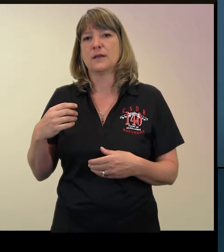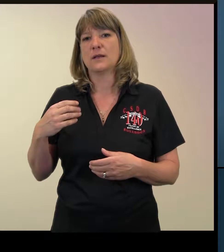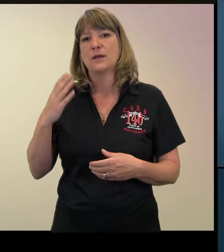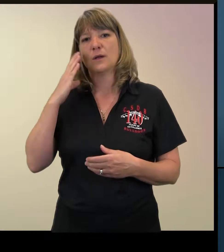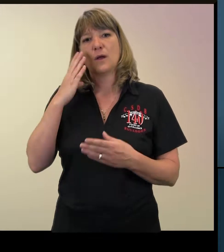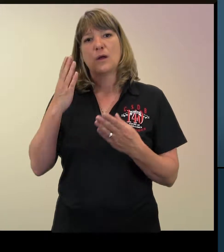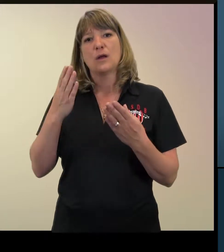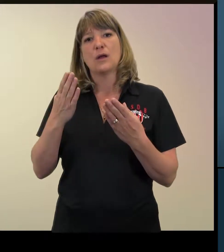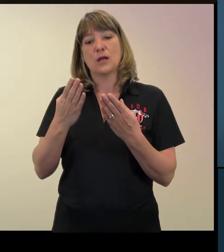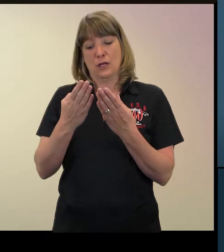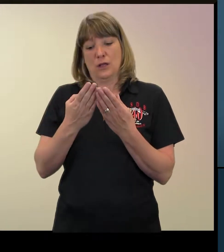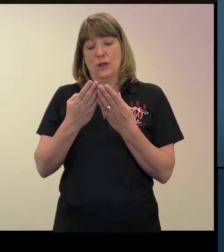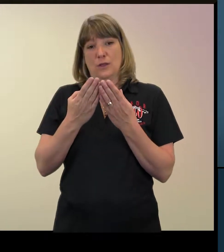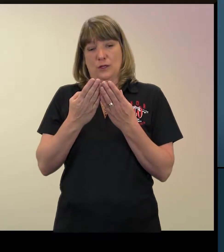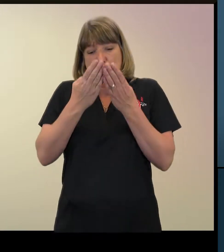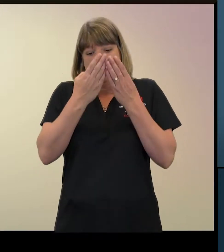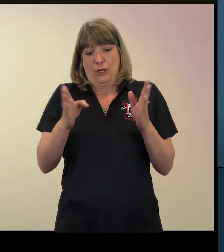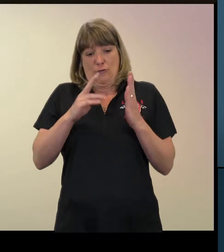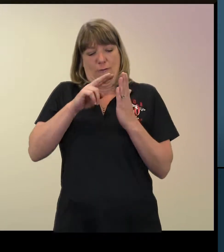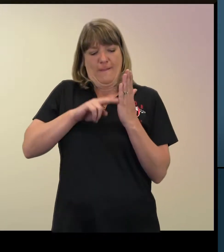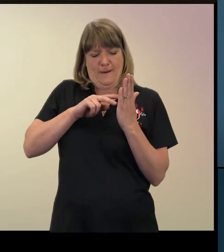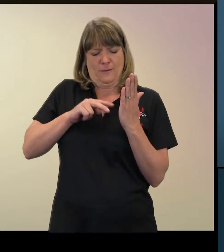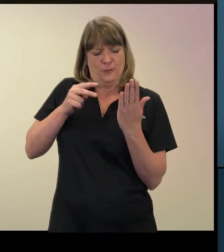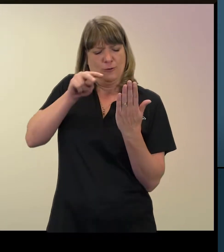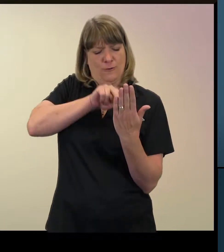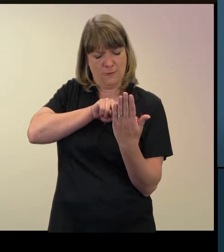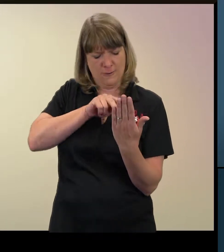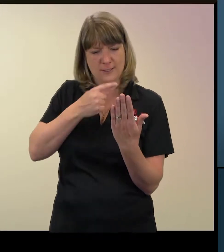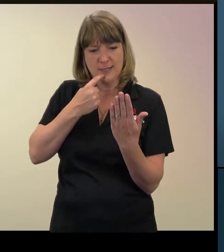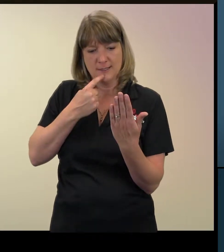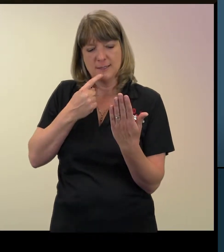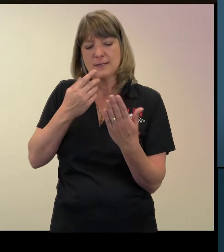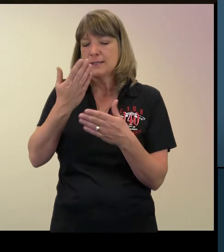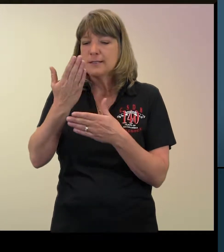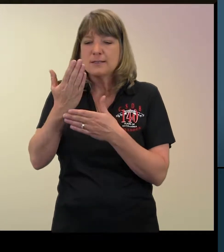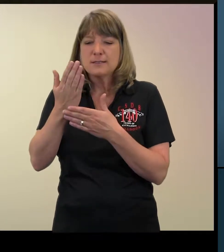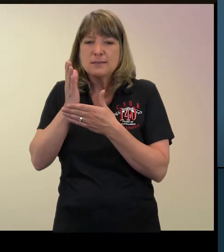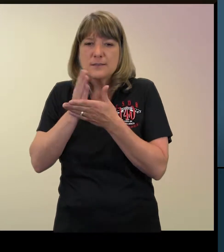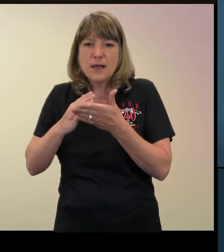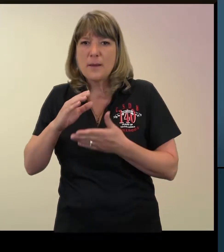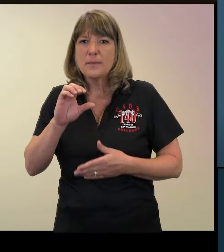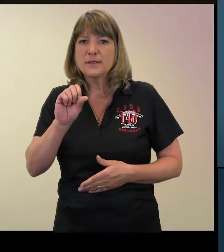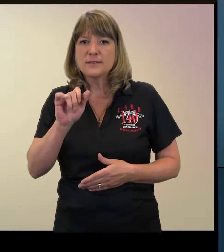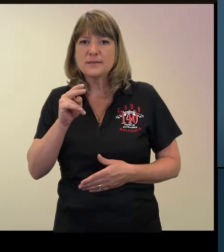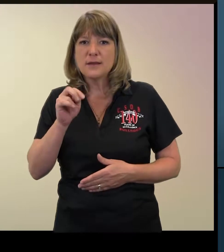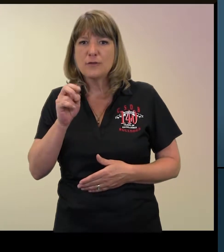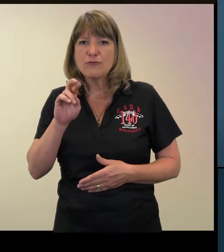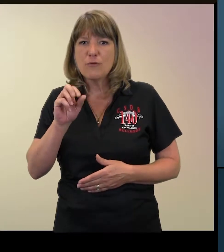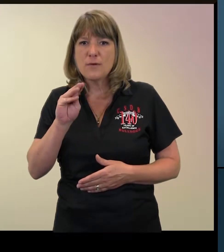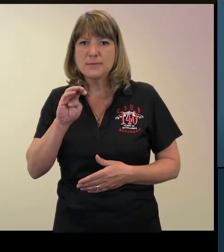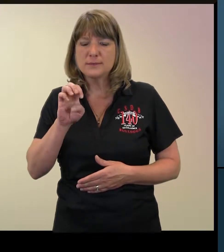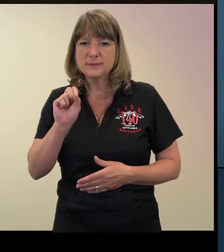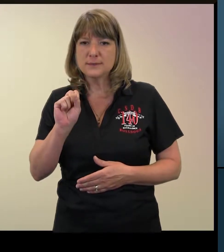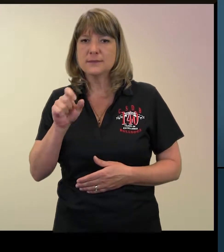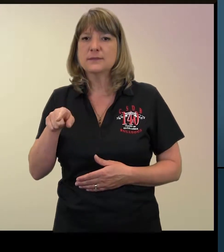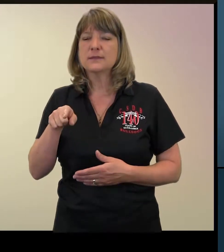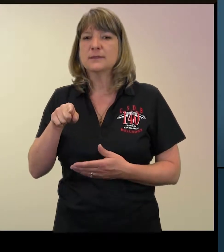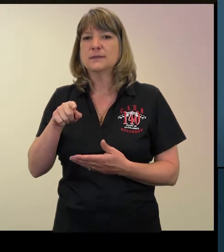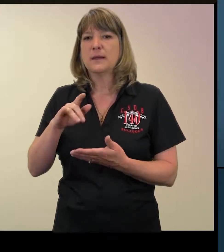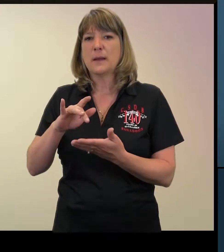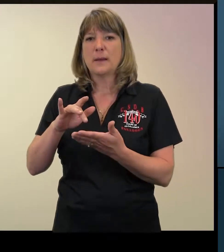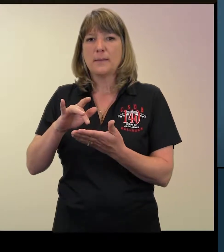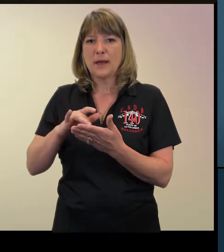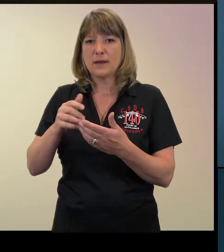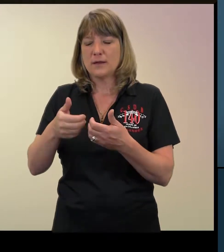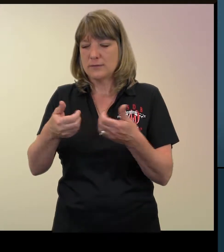general literature, we see that some syndromes or development or medical differences are more